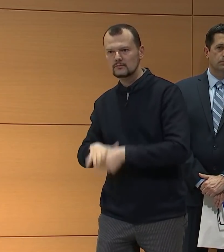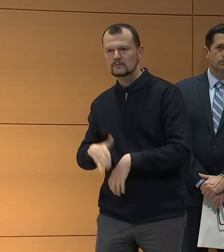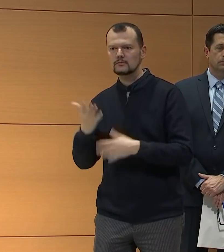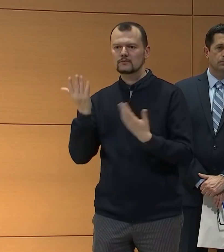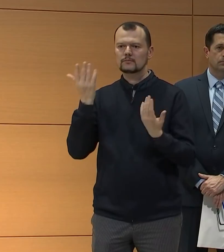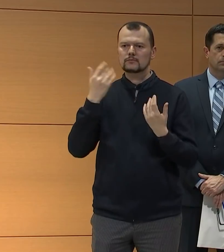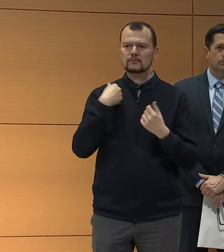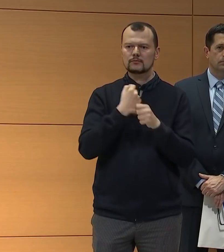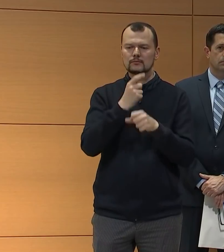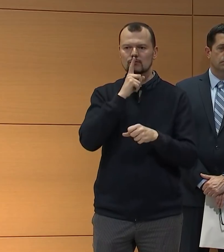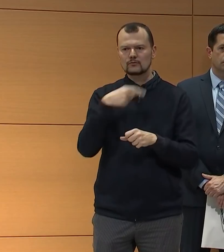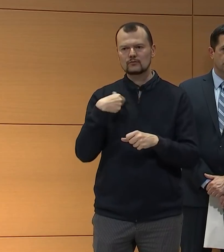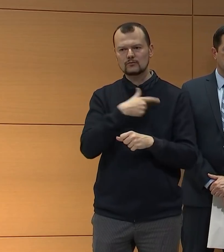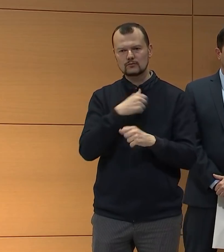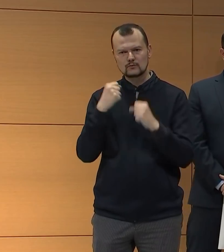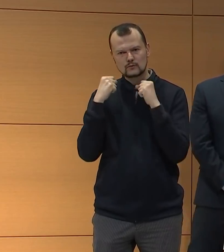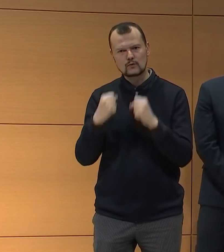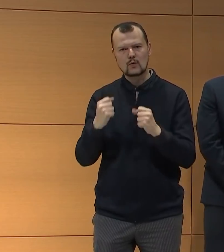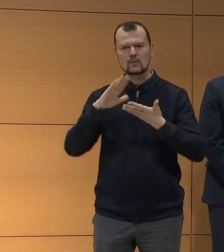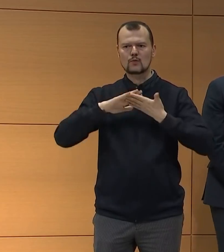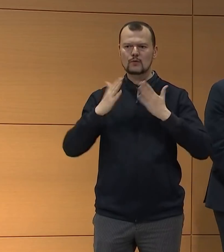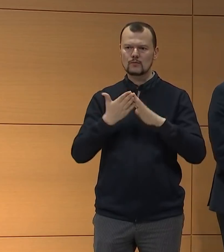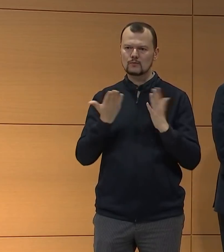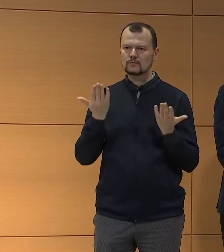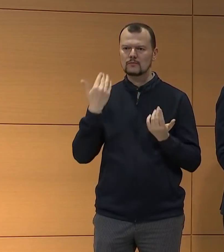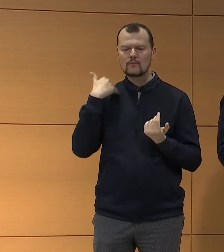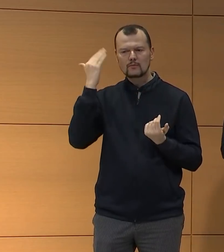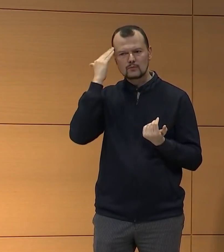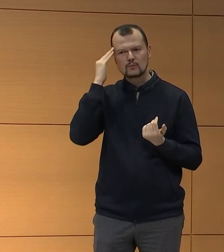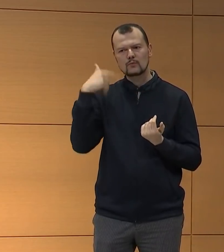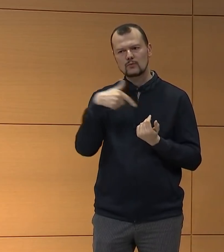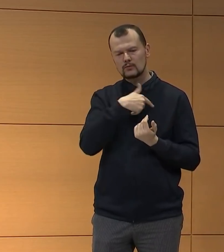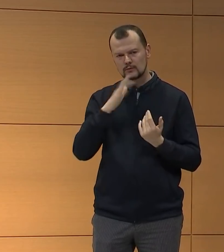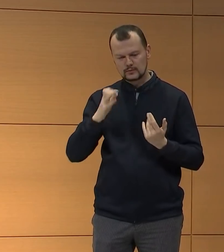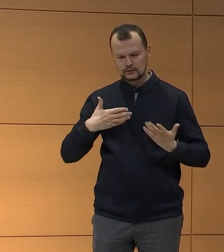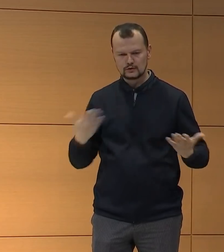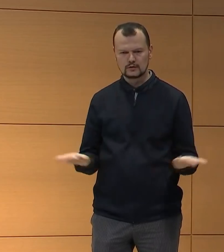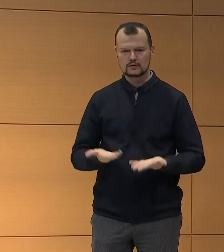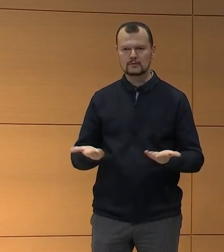know we'll do that in Fairfax County. Thank you very much. That concludes our